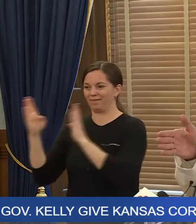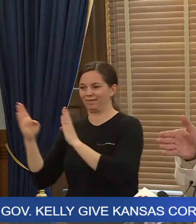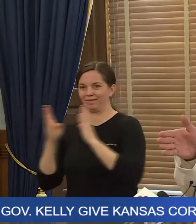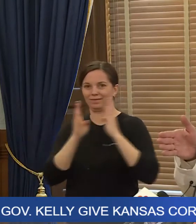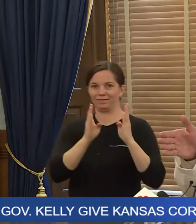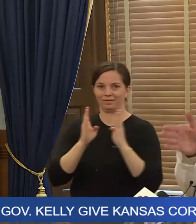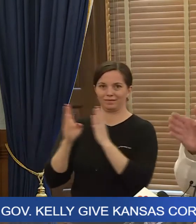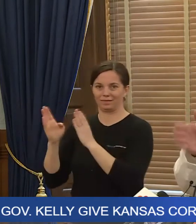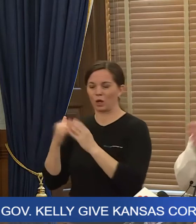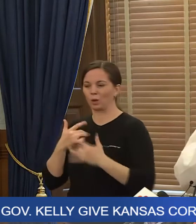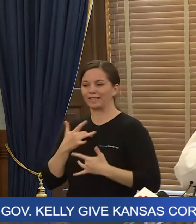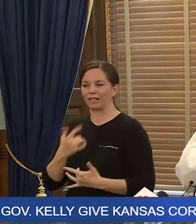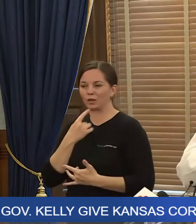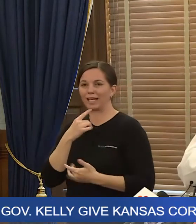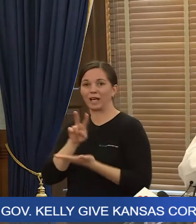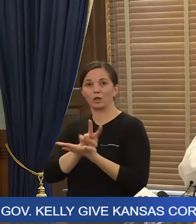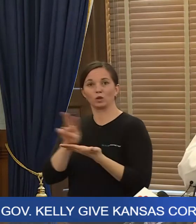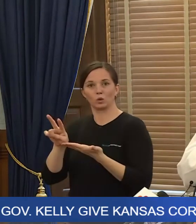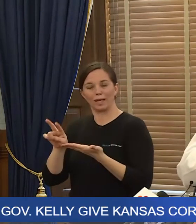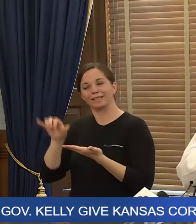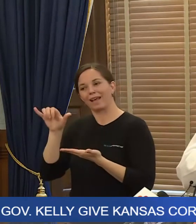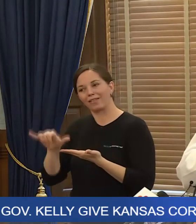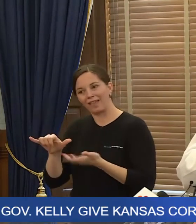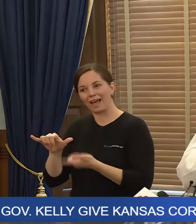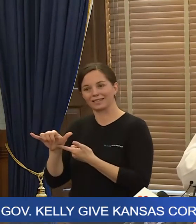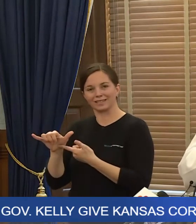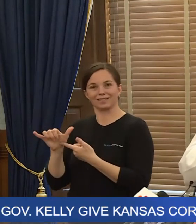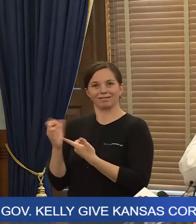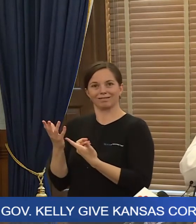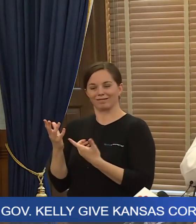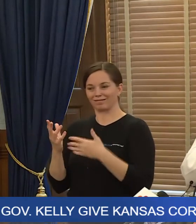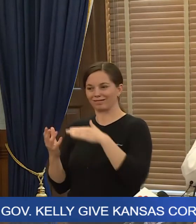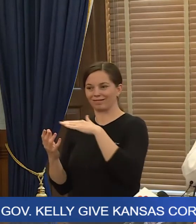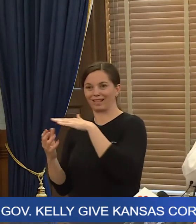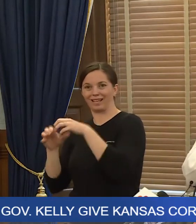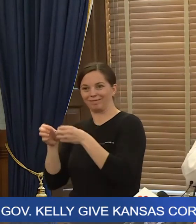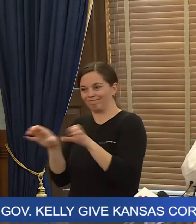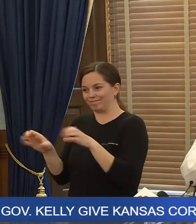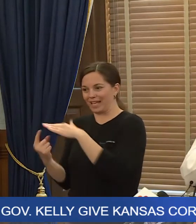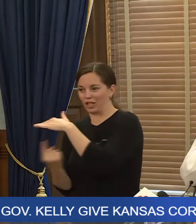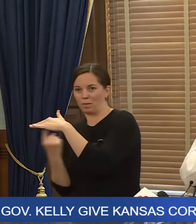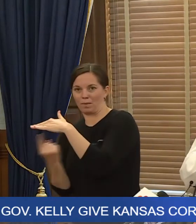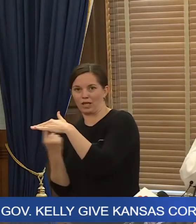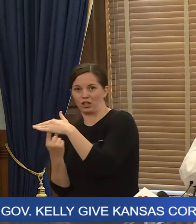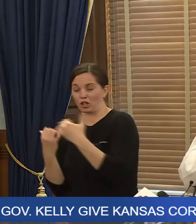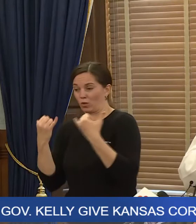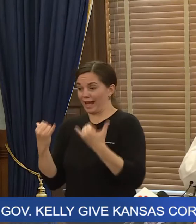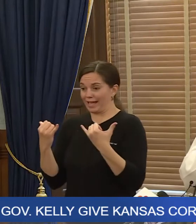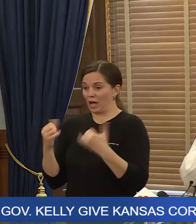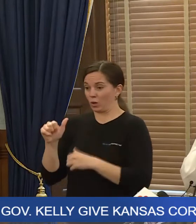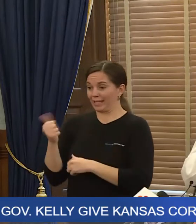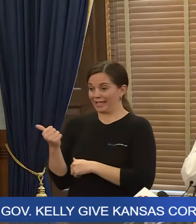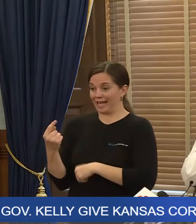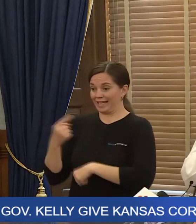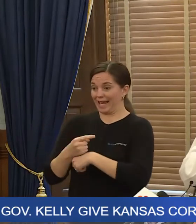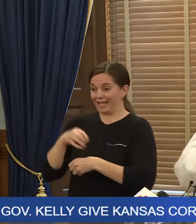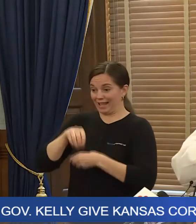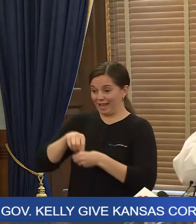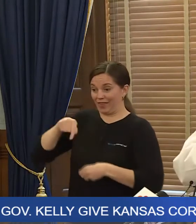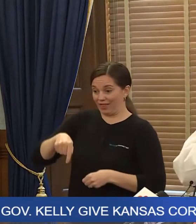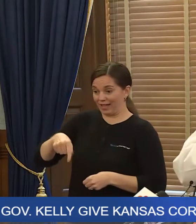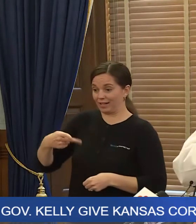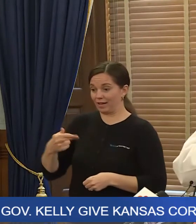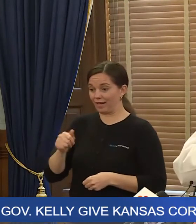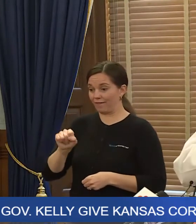incubation period for the virus. So we are still, when you think about being, what are we now, about 10 days into this phase,